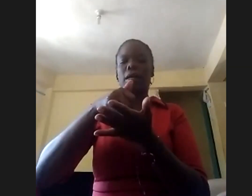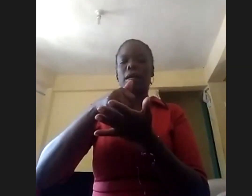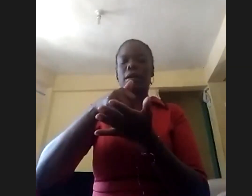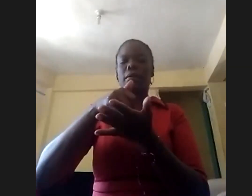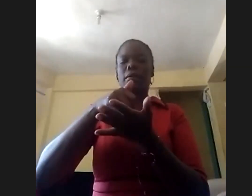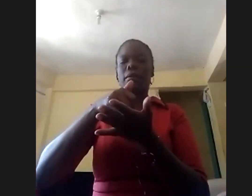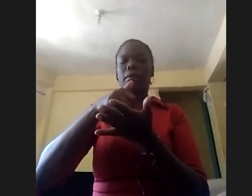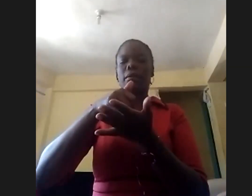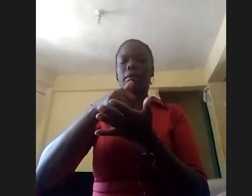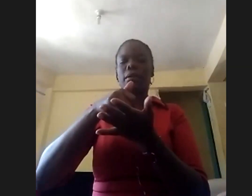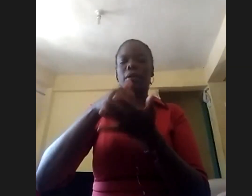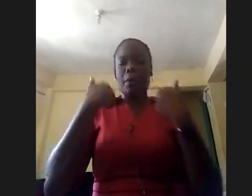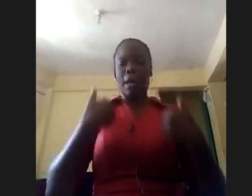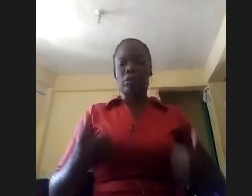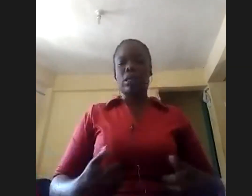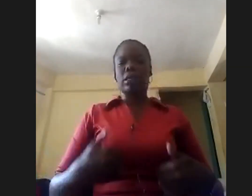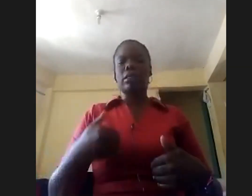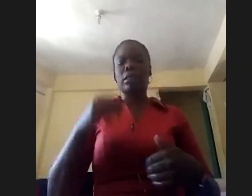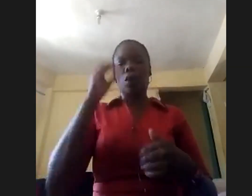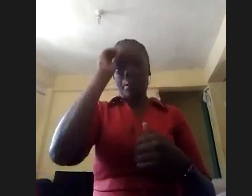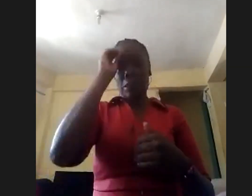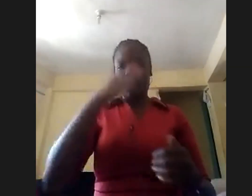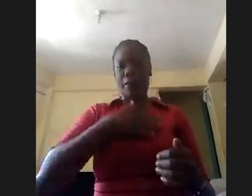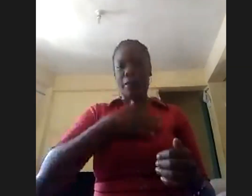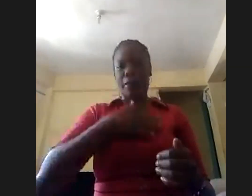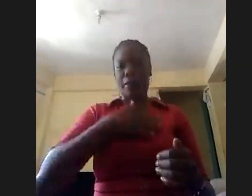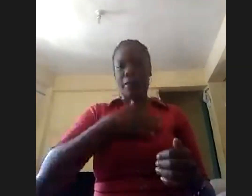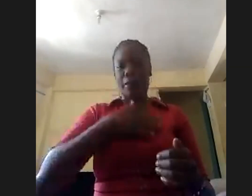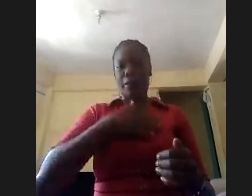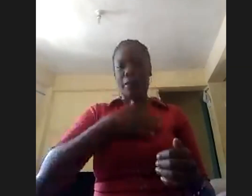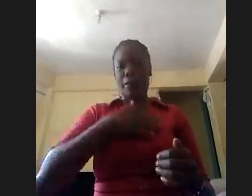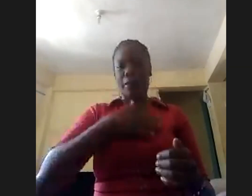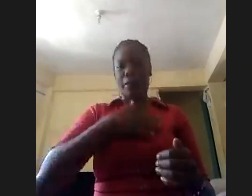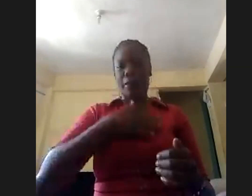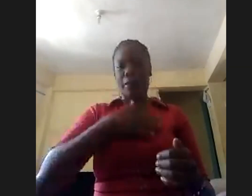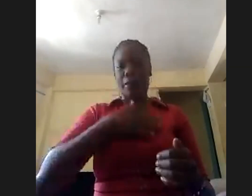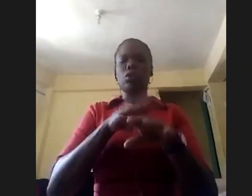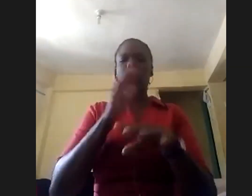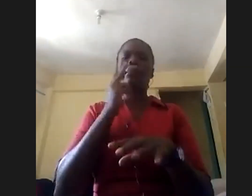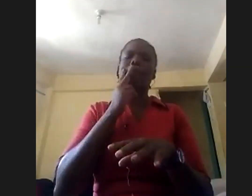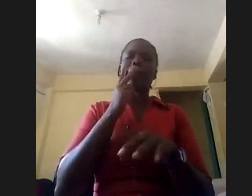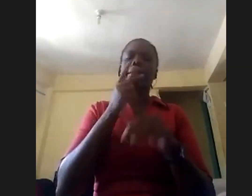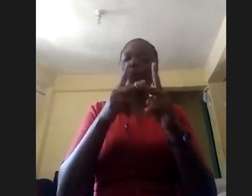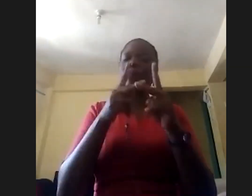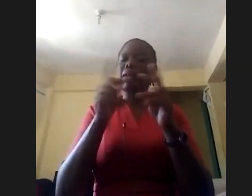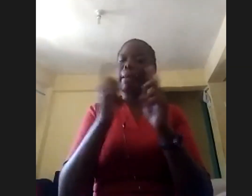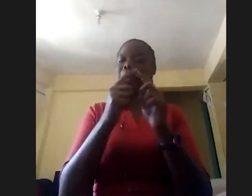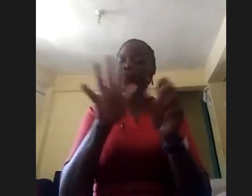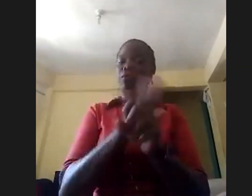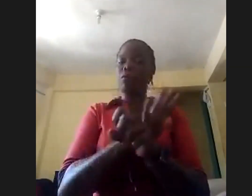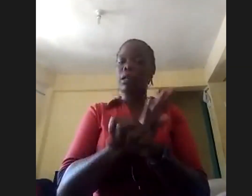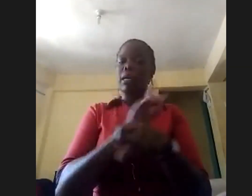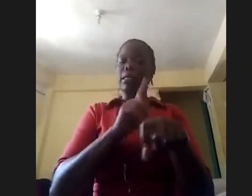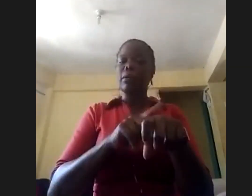my personal opinion. I don't think people should smoke cigarettes because it's very painful, especially when we see